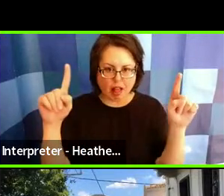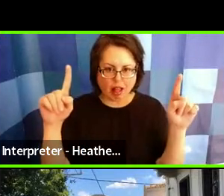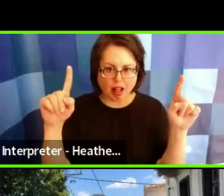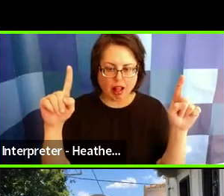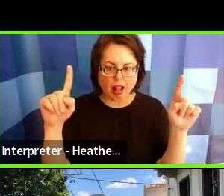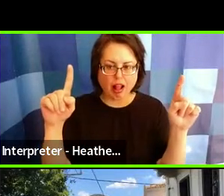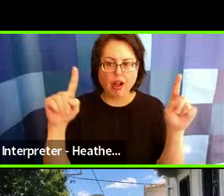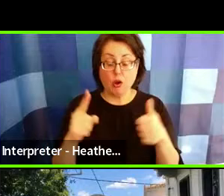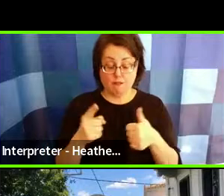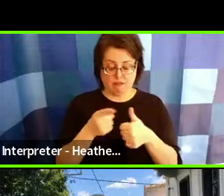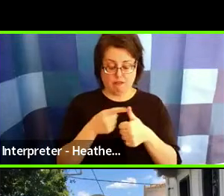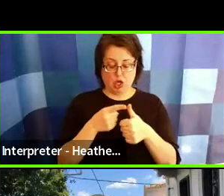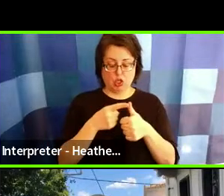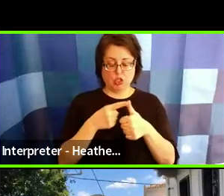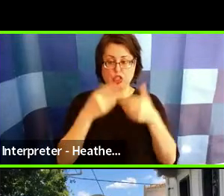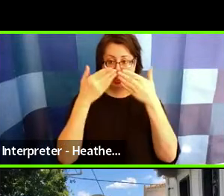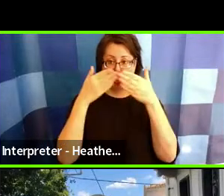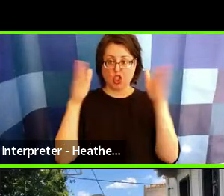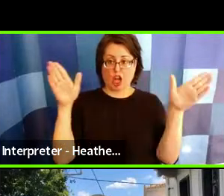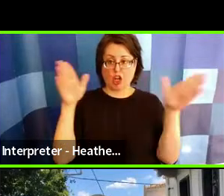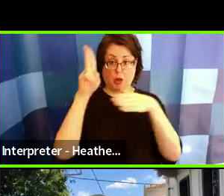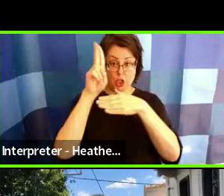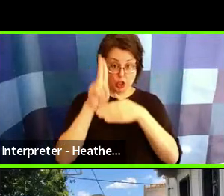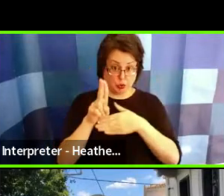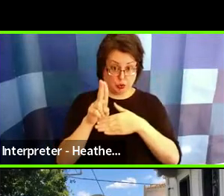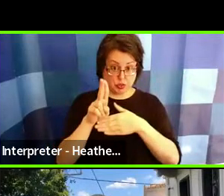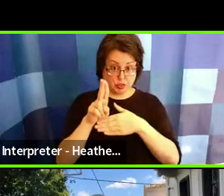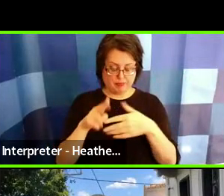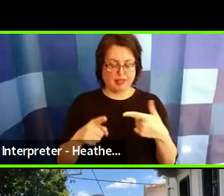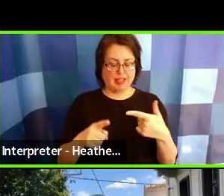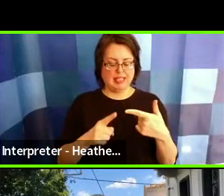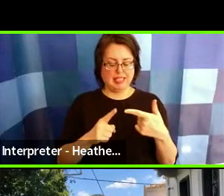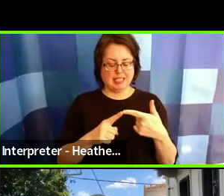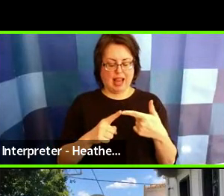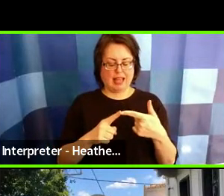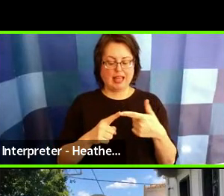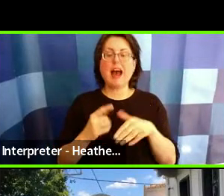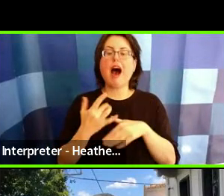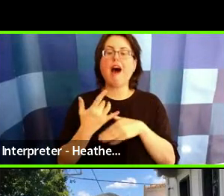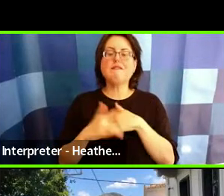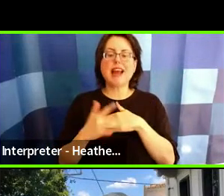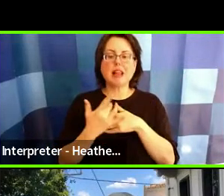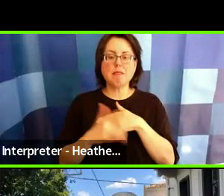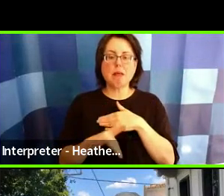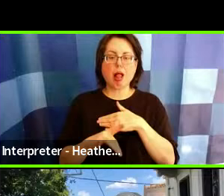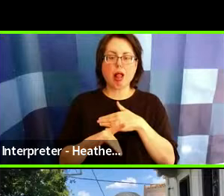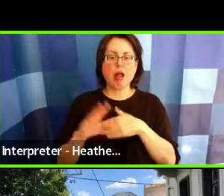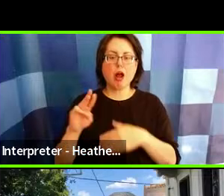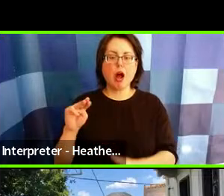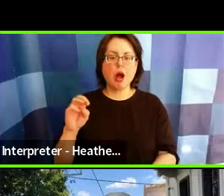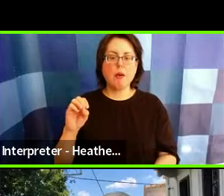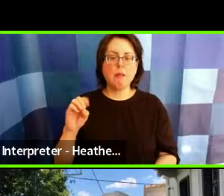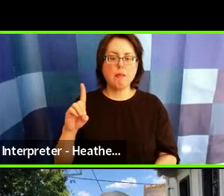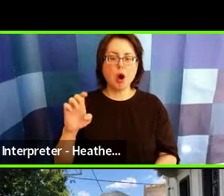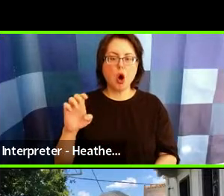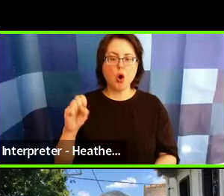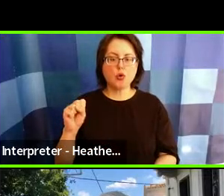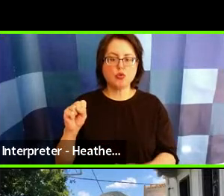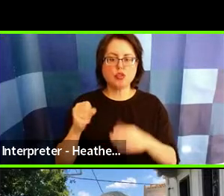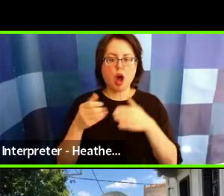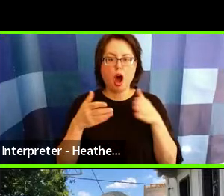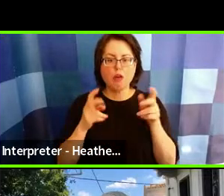general usage. Another being availability of additional modes in many of our neighborhoods that don't currently